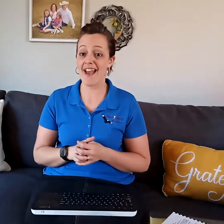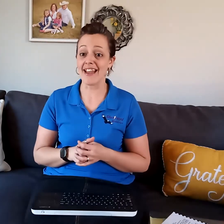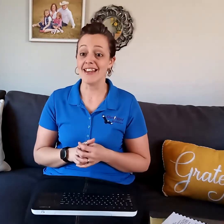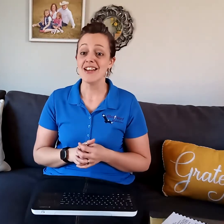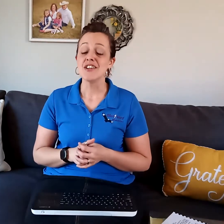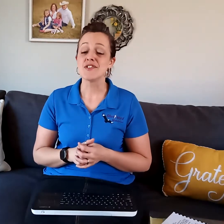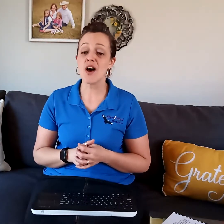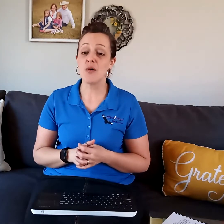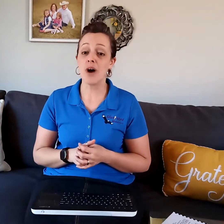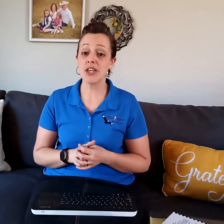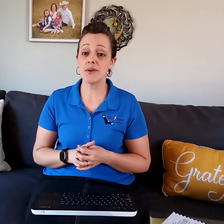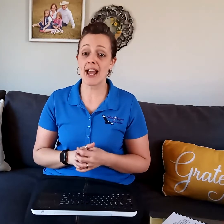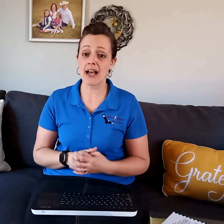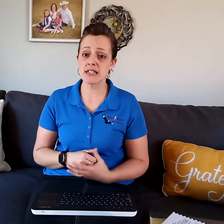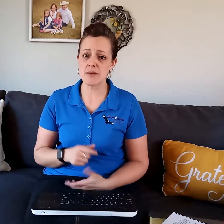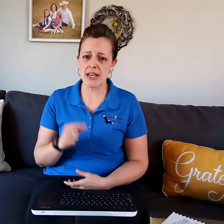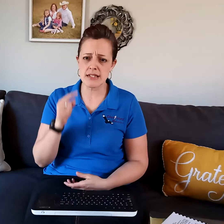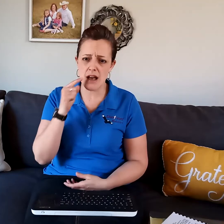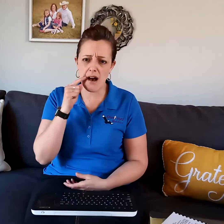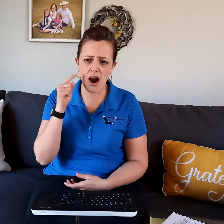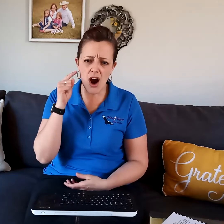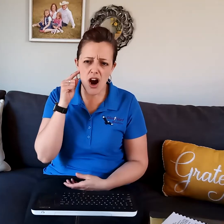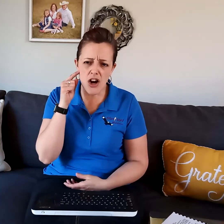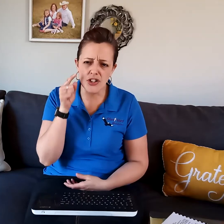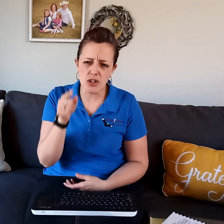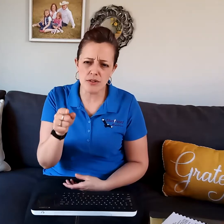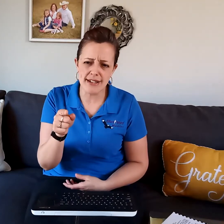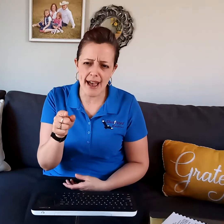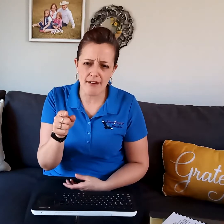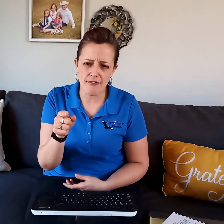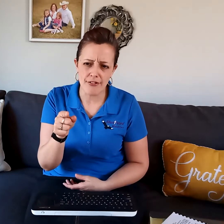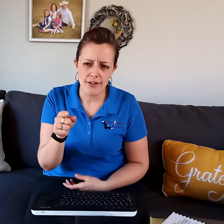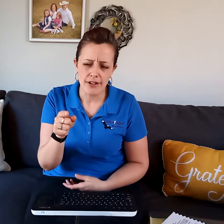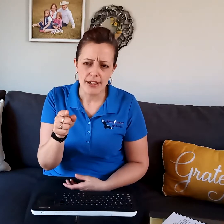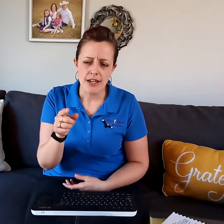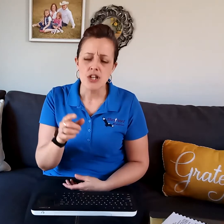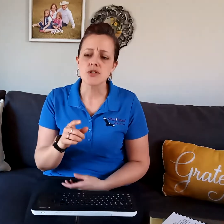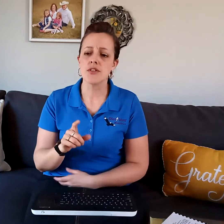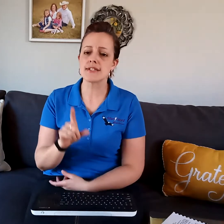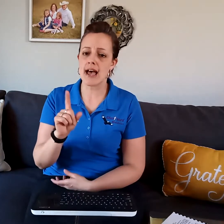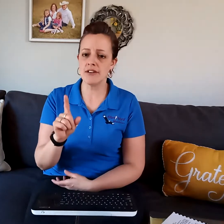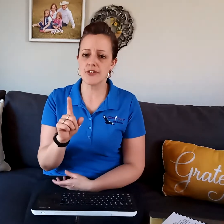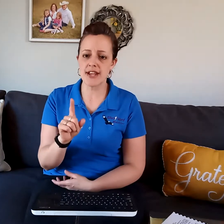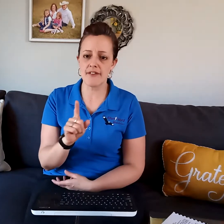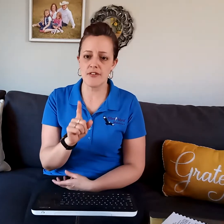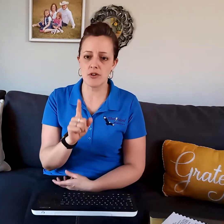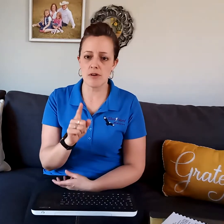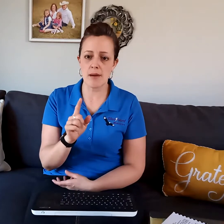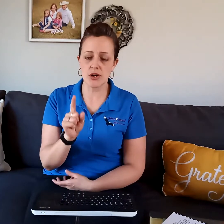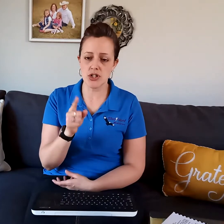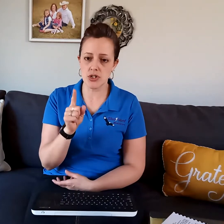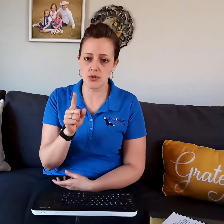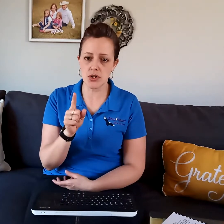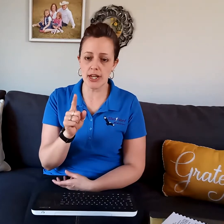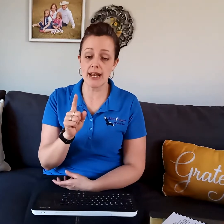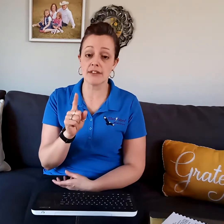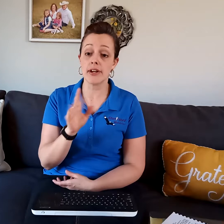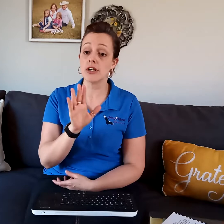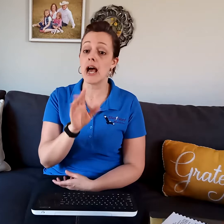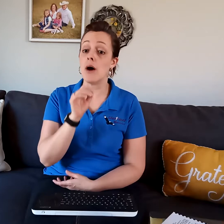Okay, so what you would ask them is, are you deaf? So the sign for deaf, if you remember, you just use your index finger. Now, I